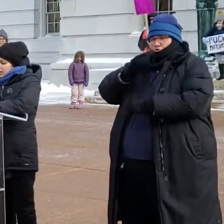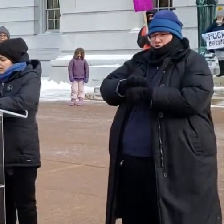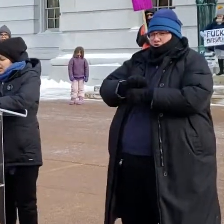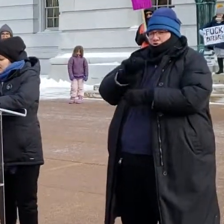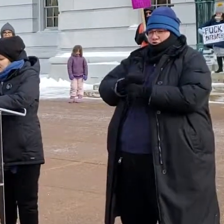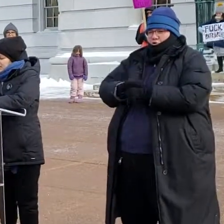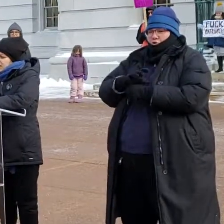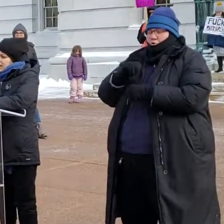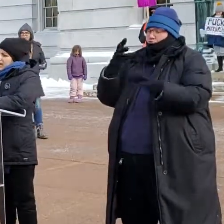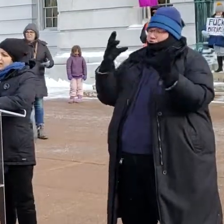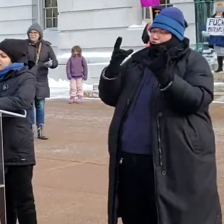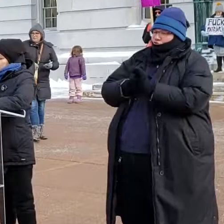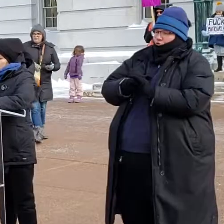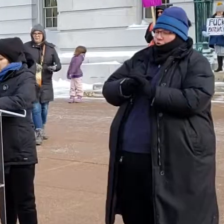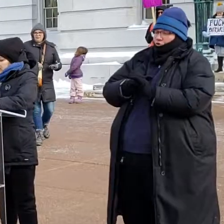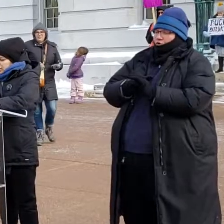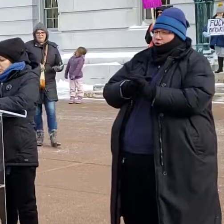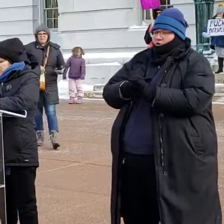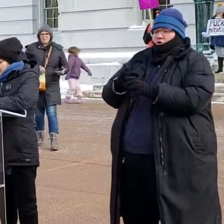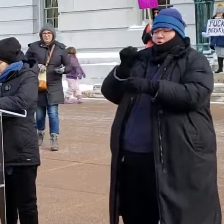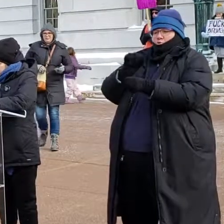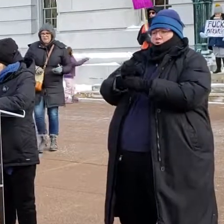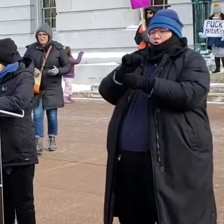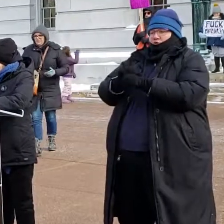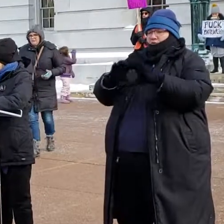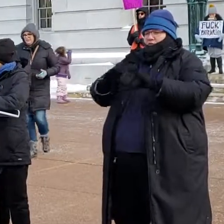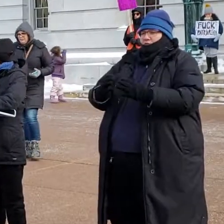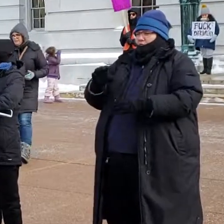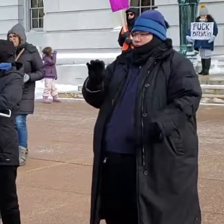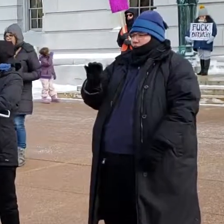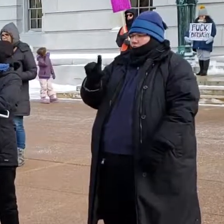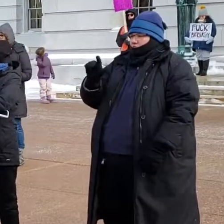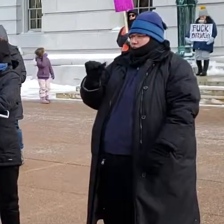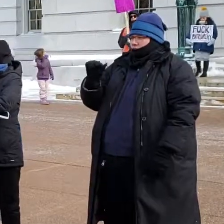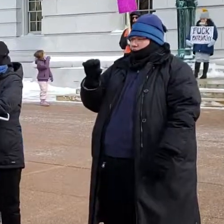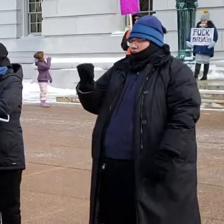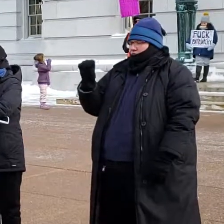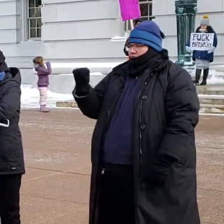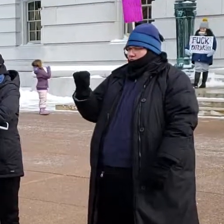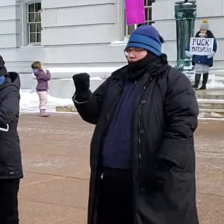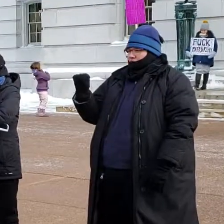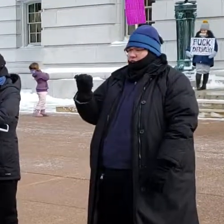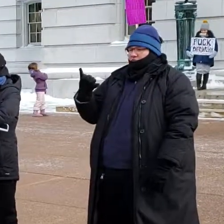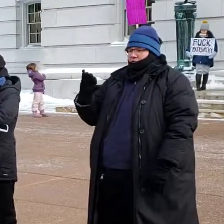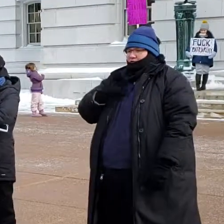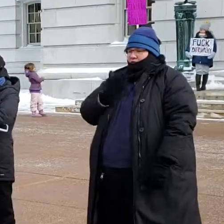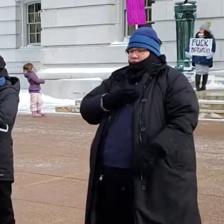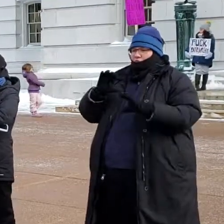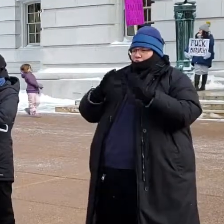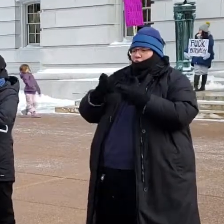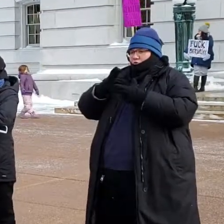class organization like Socialist Alternative. If you're looking for a next step,